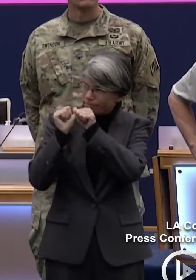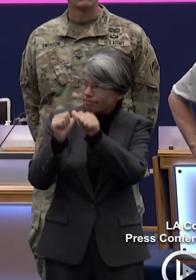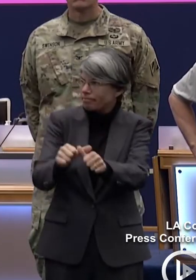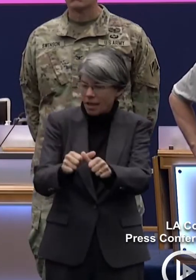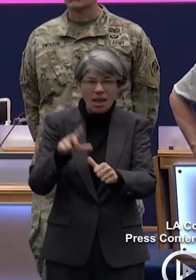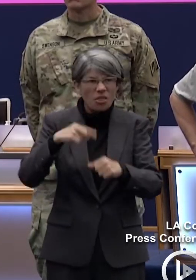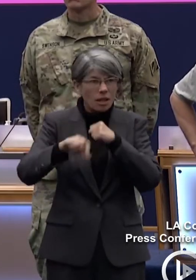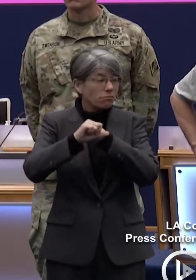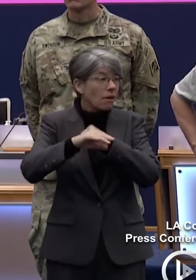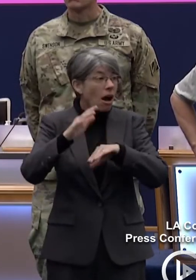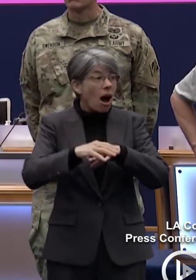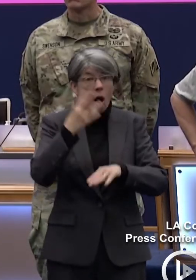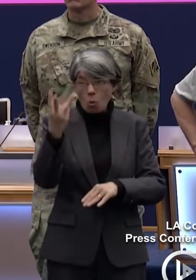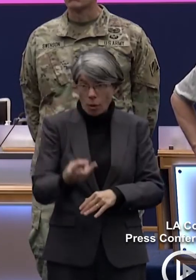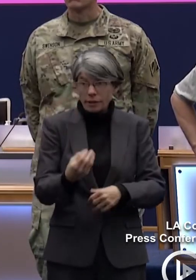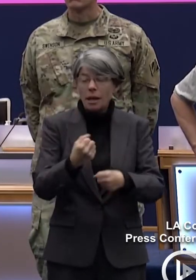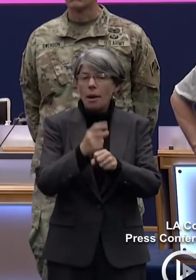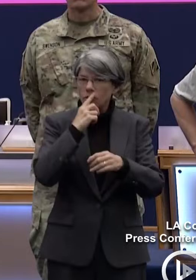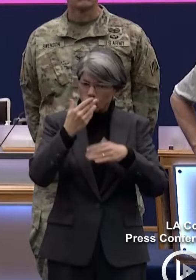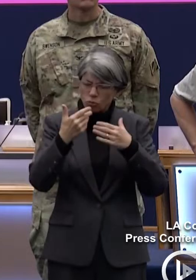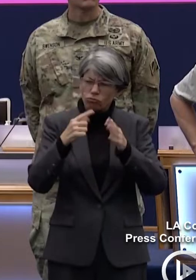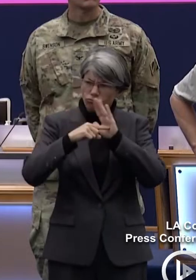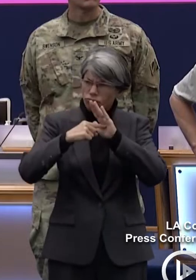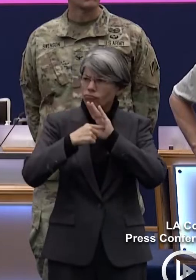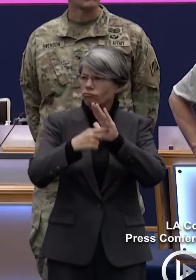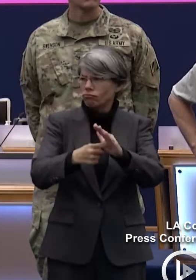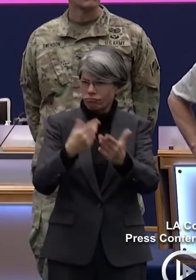these press conferences on Wednesday to mark our progress.